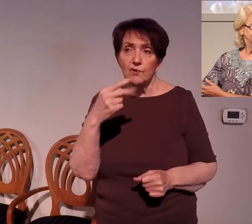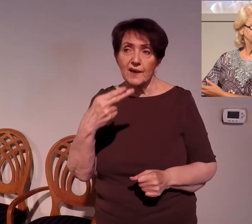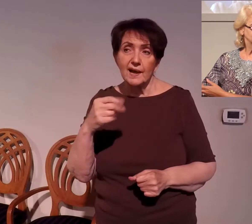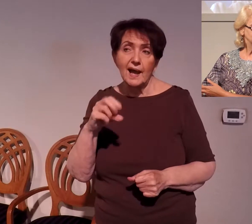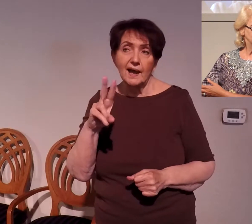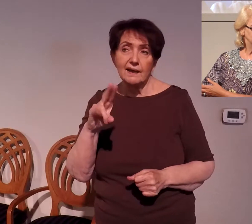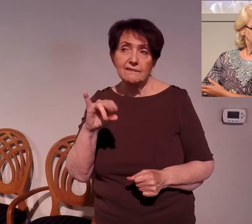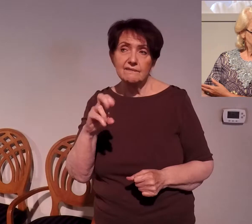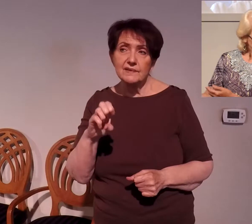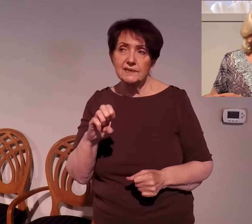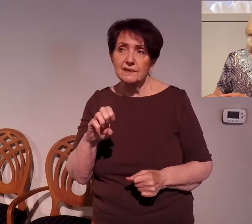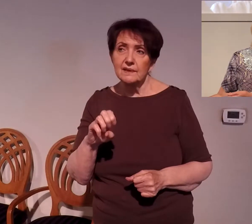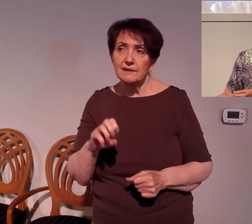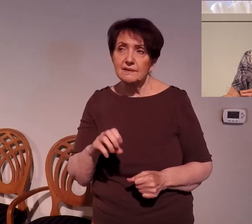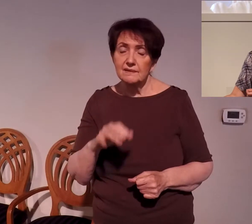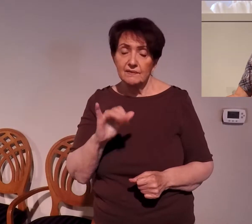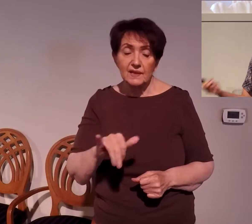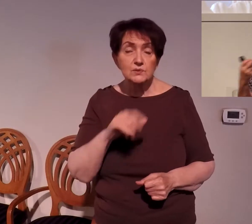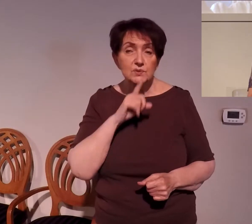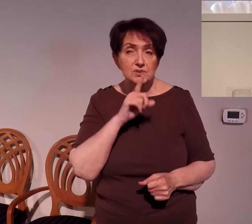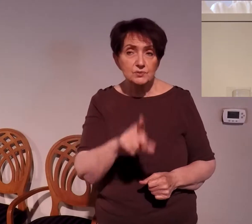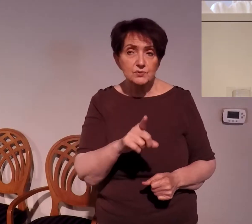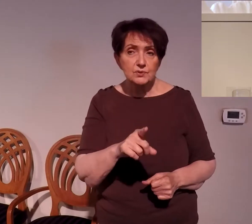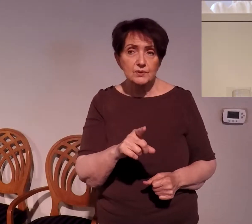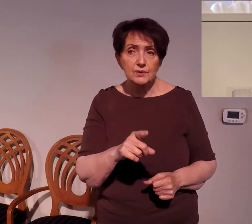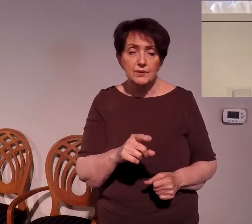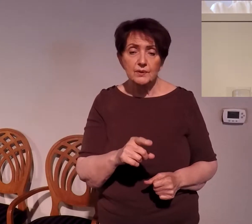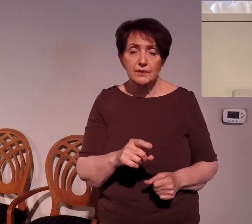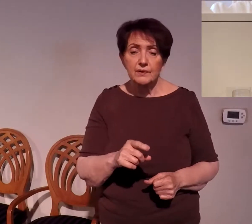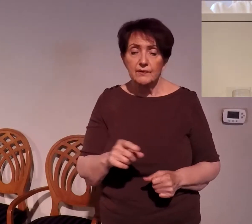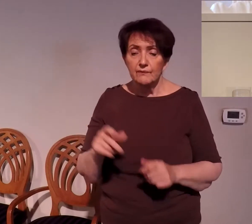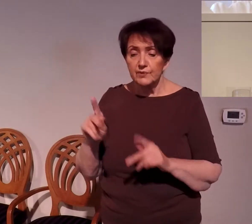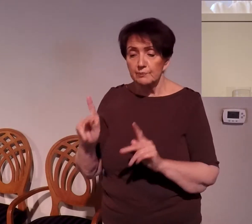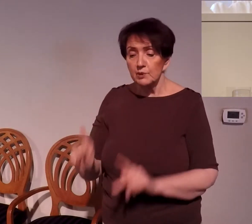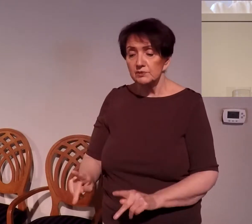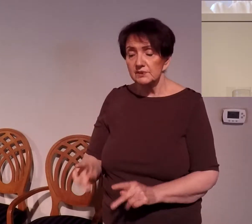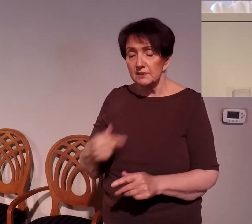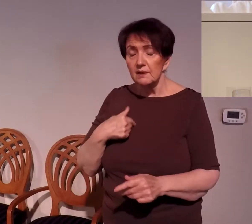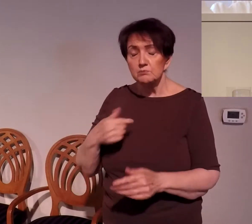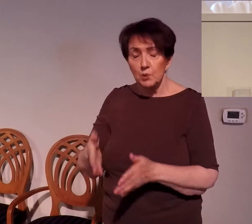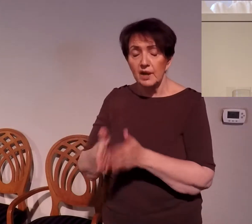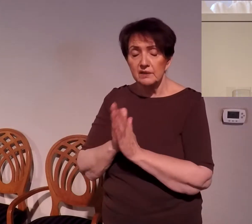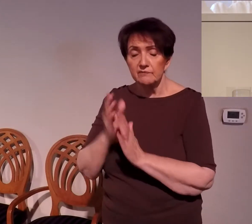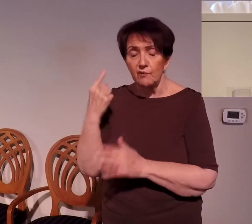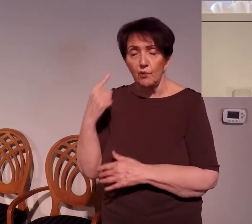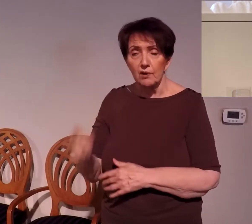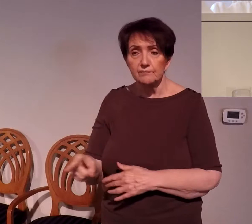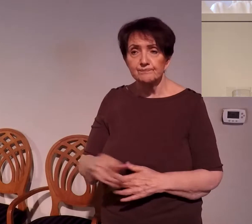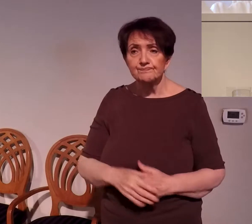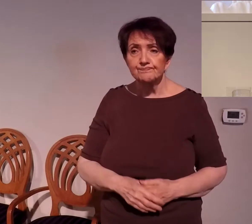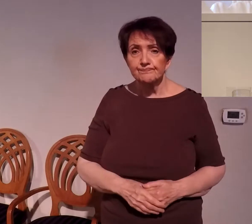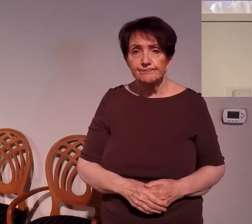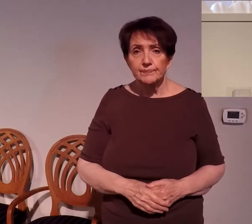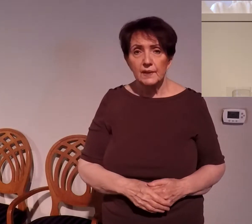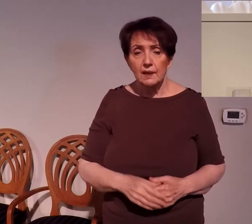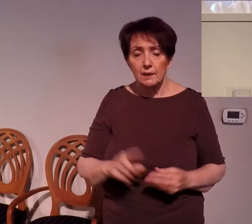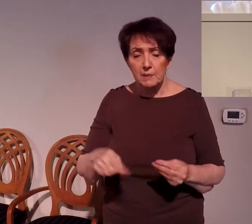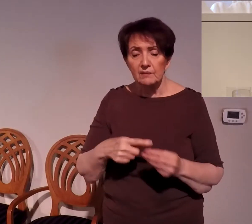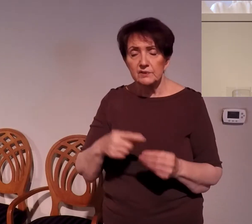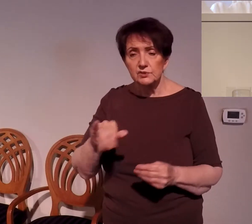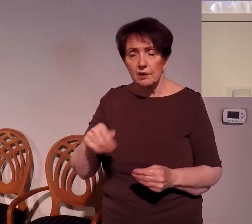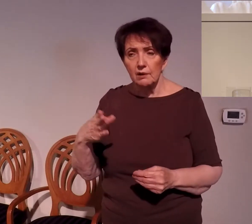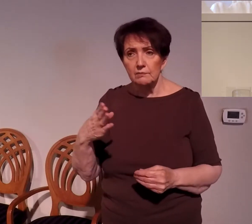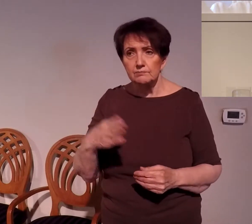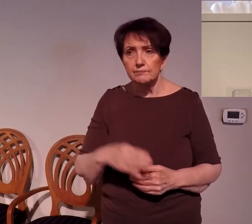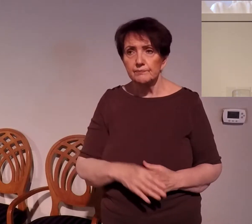Well, that's what's true for the person that I'm doing spiritual mind treatment for, about them and their job. Do you